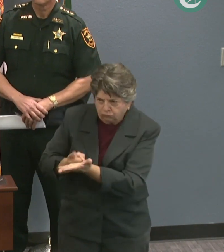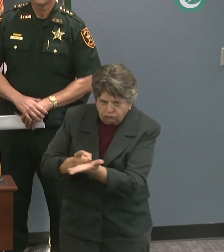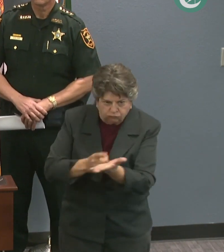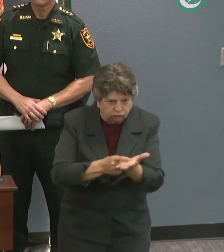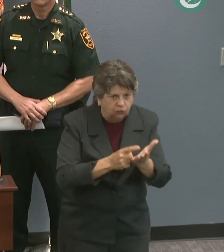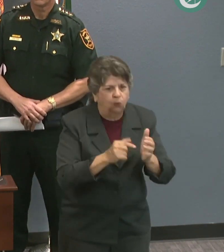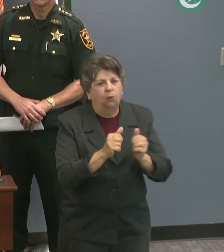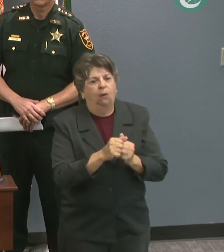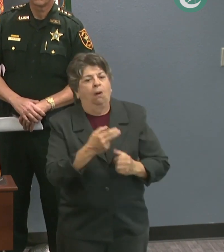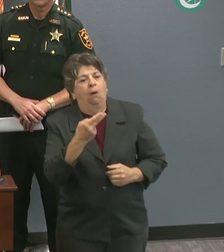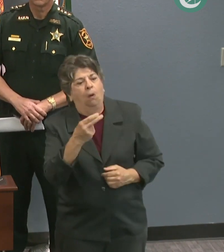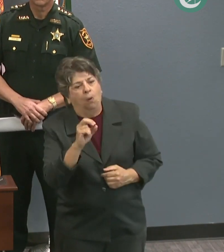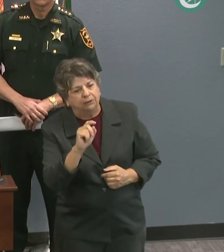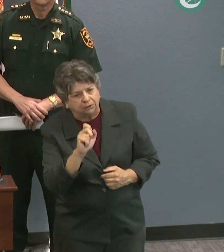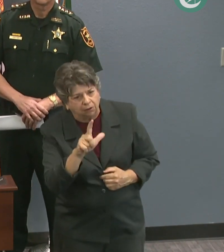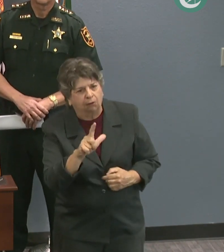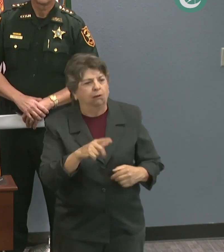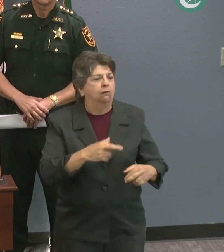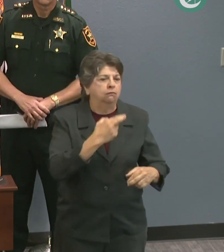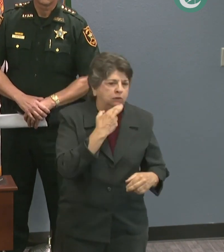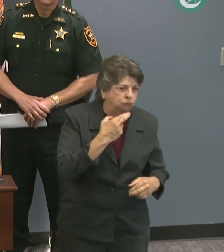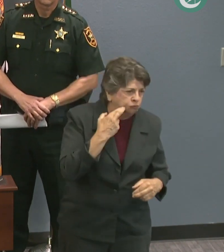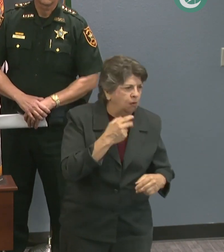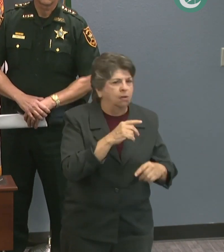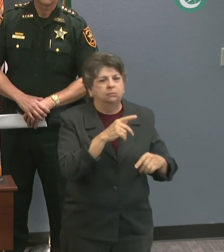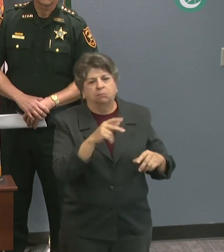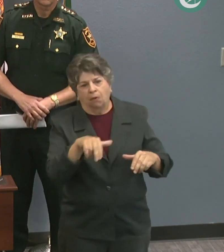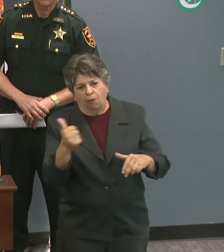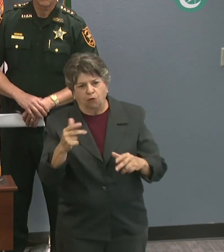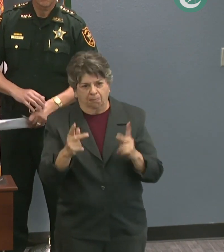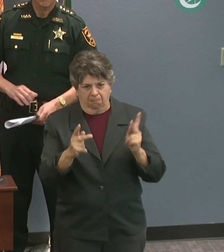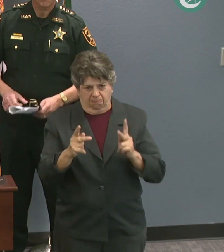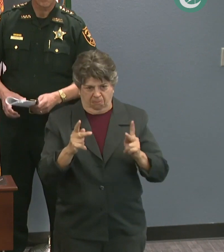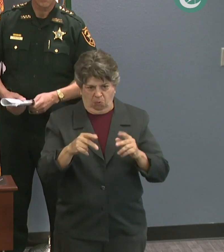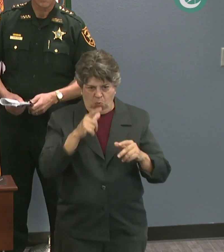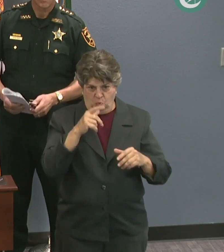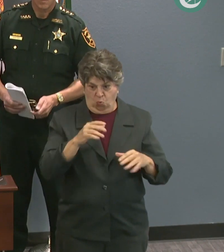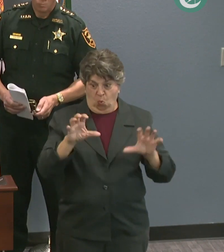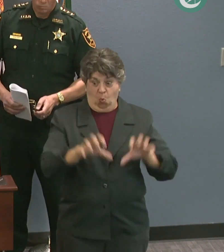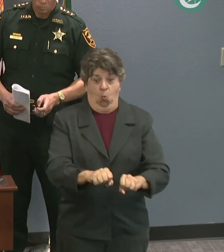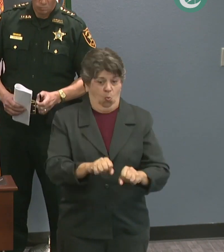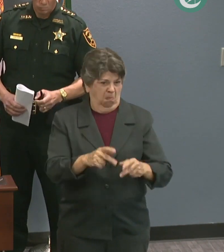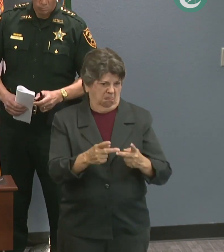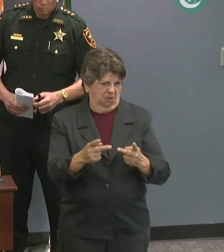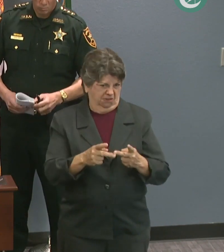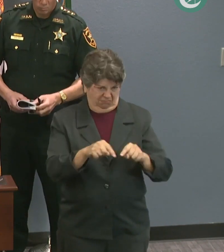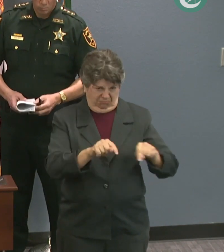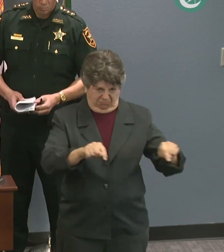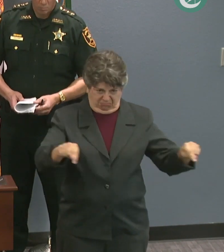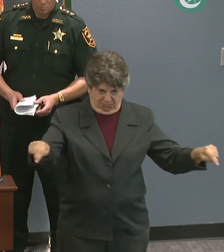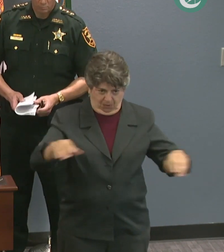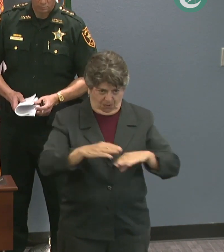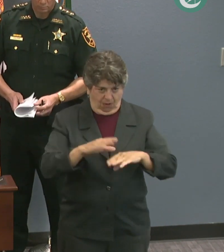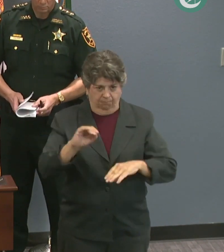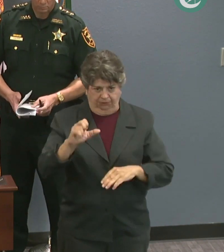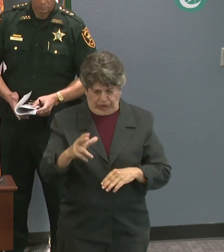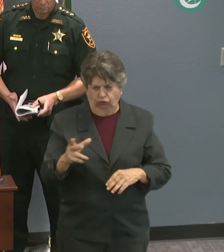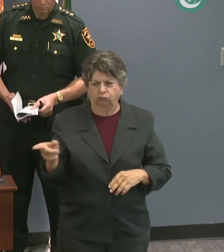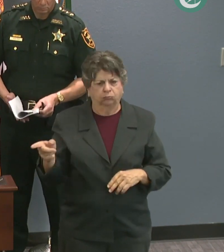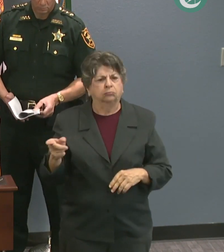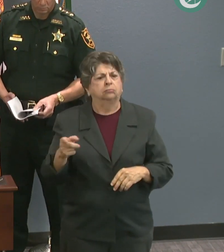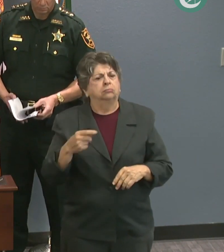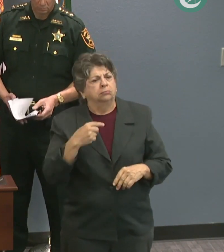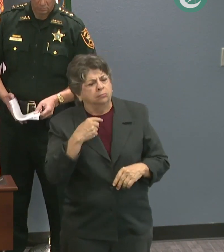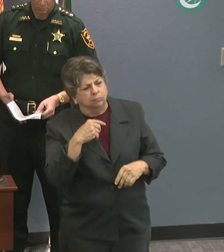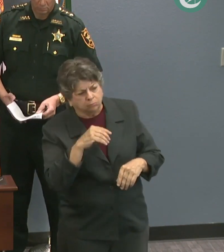CDC social distancing guidelines. This includes asking our visitors to practice social responsibility by maintaining the